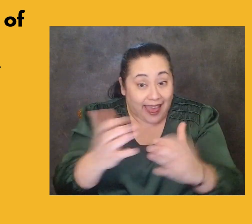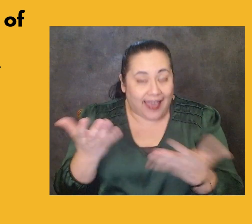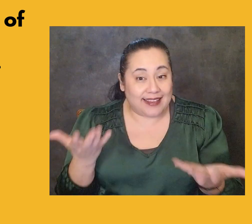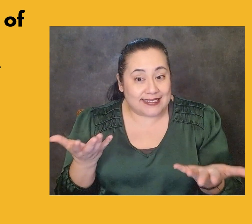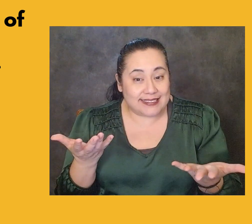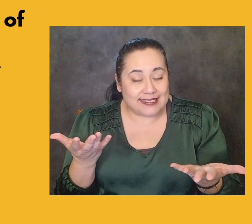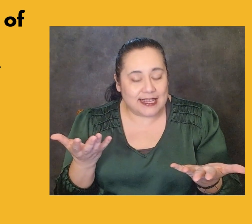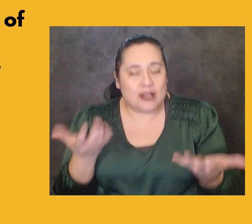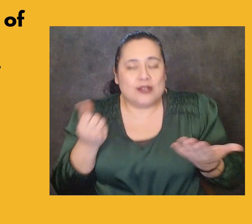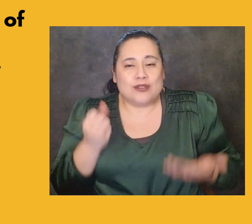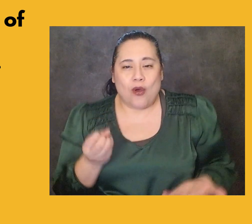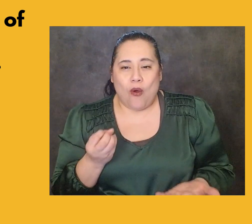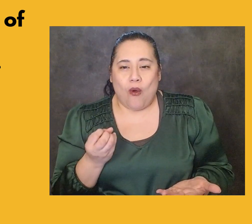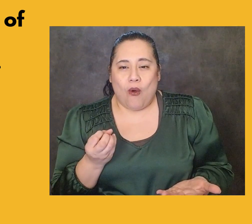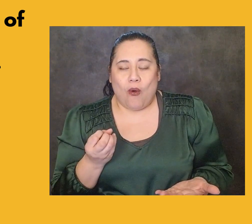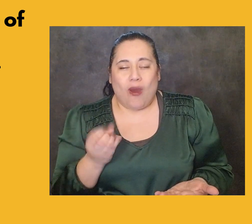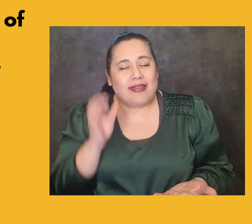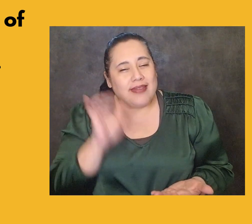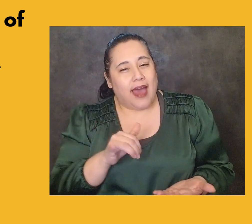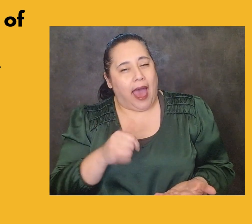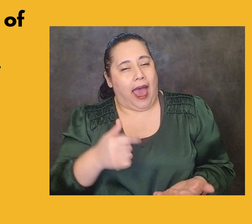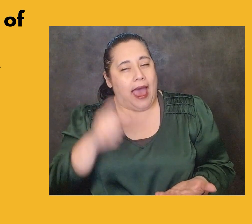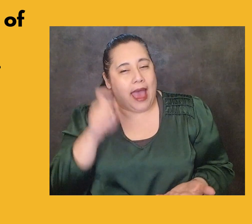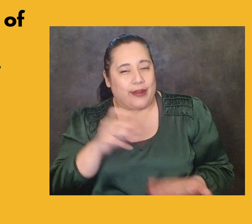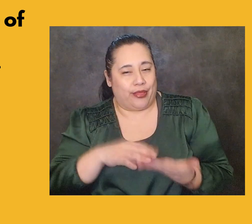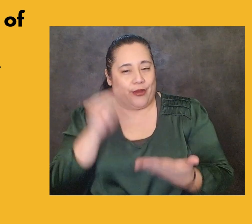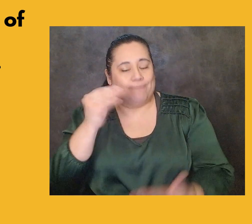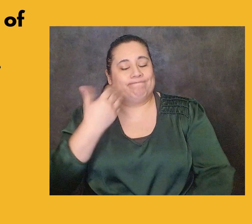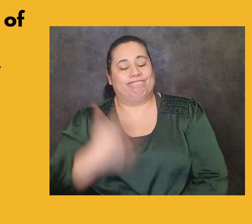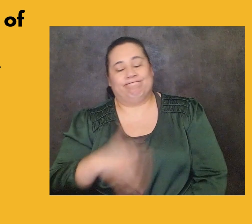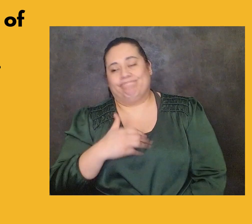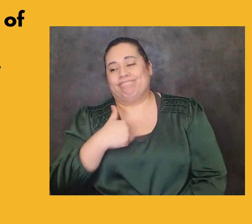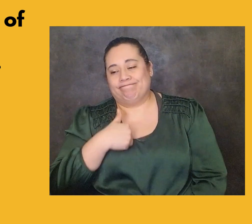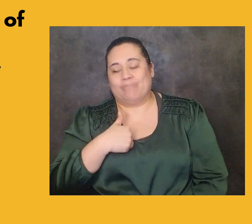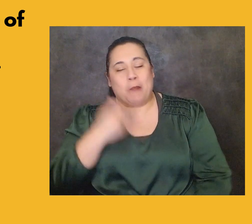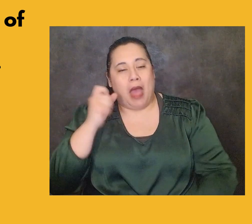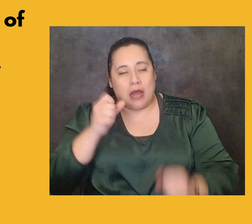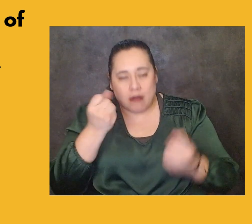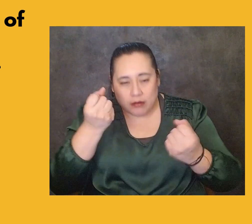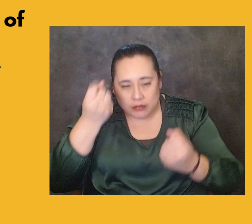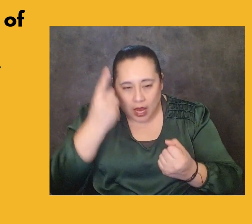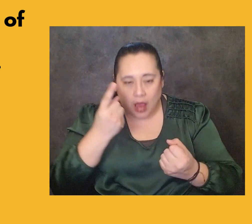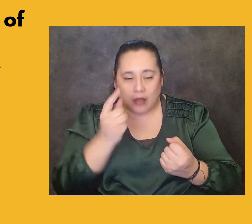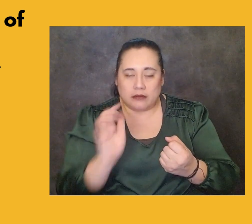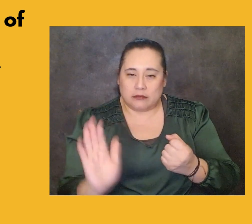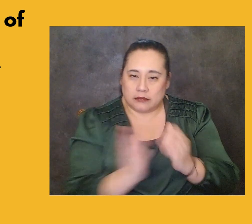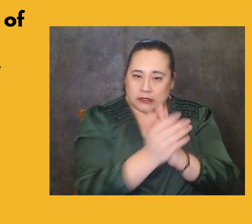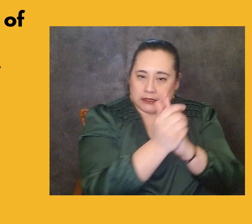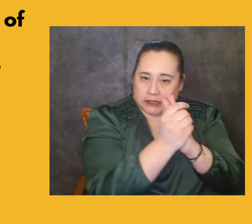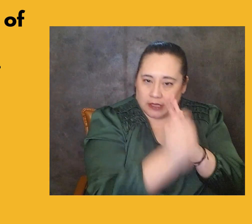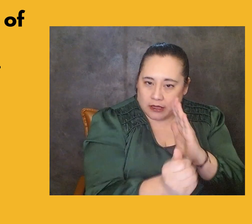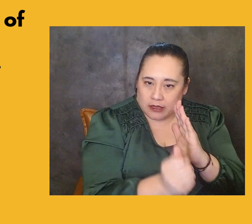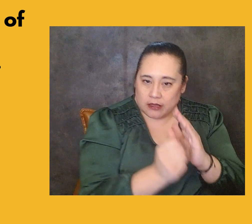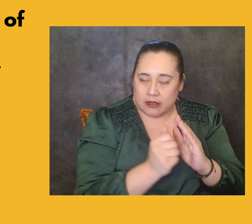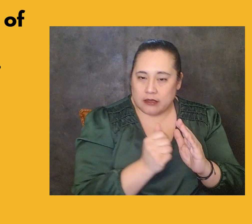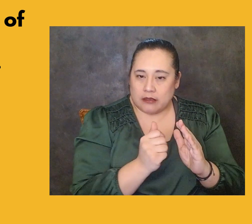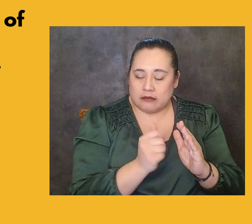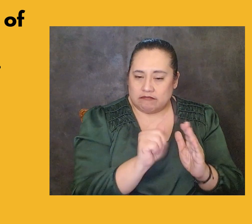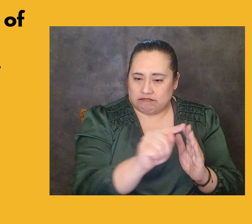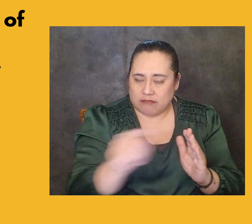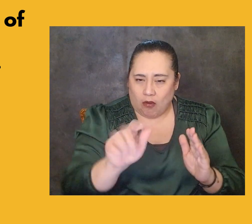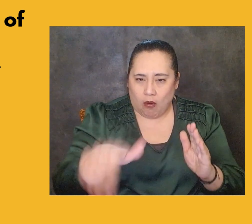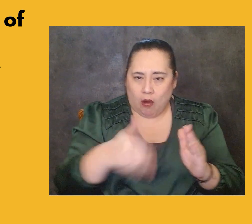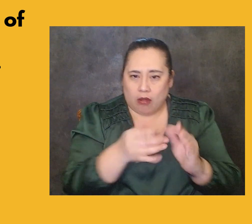And so I had to learn that, I had to understand the skill sets of all